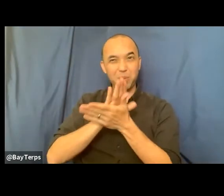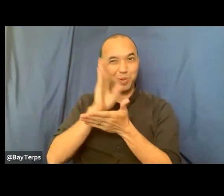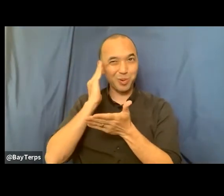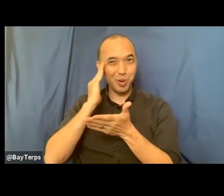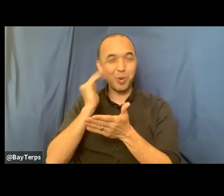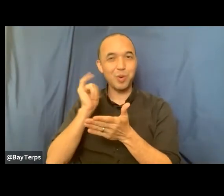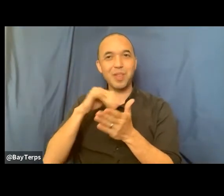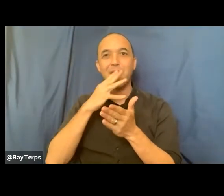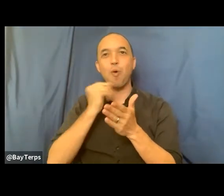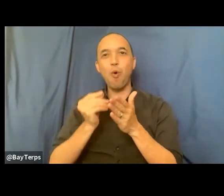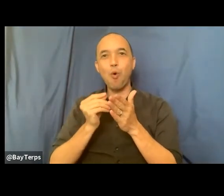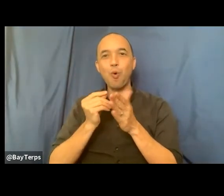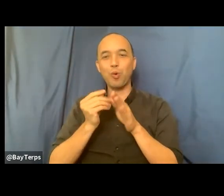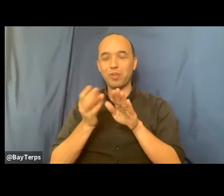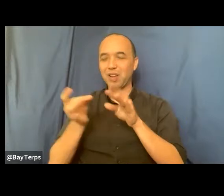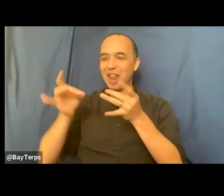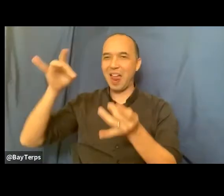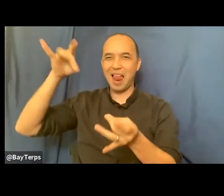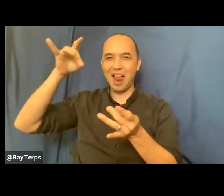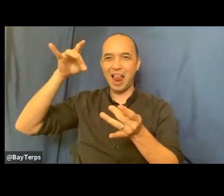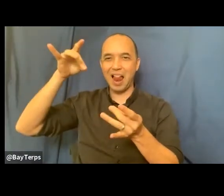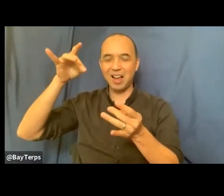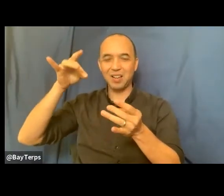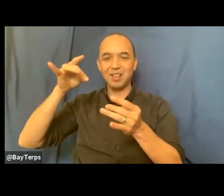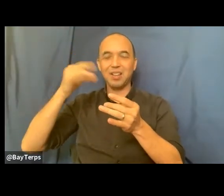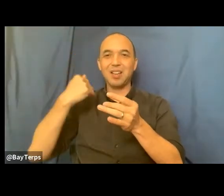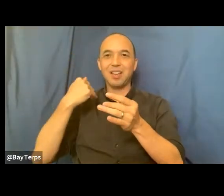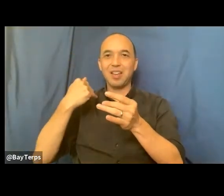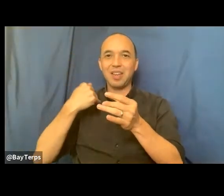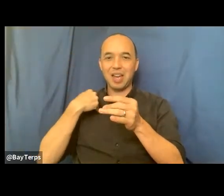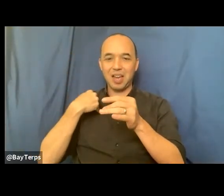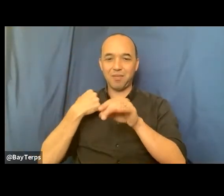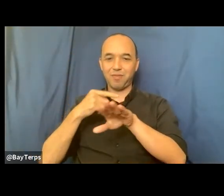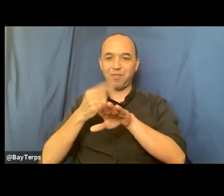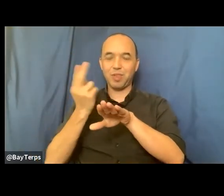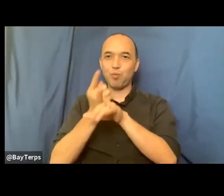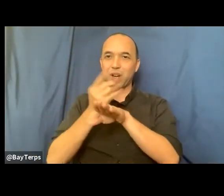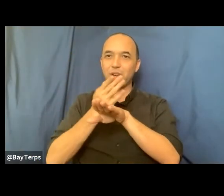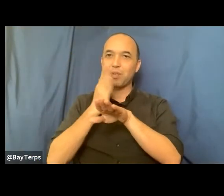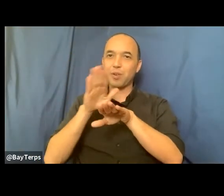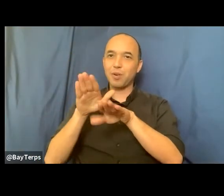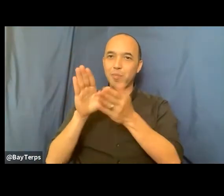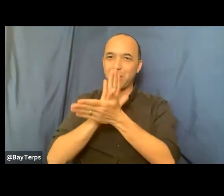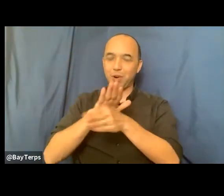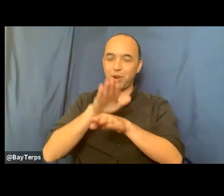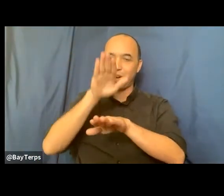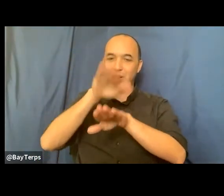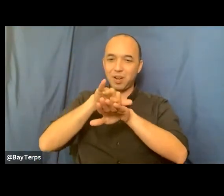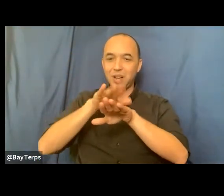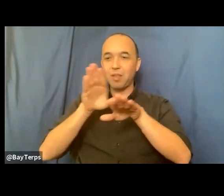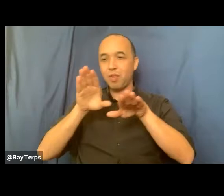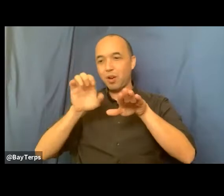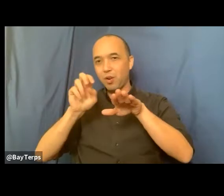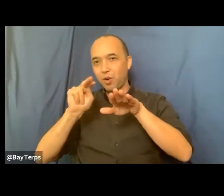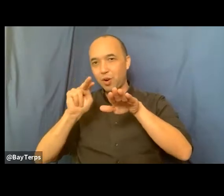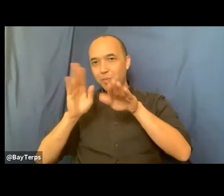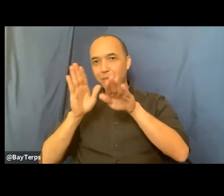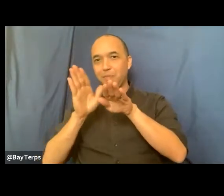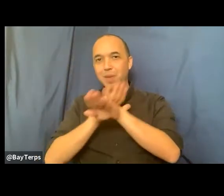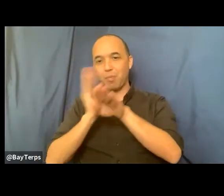way of making copies where you take a sheet of black carbon paper. I think I have one over here.